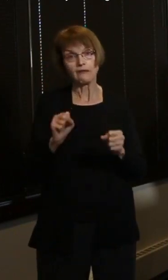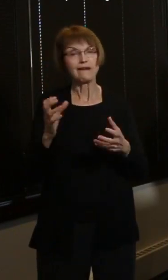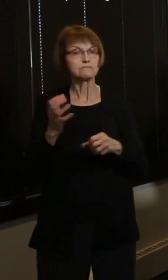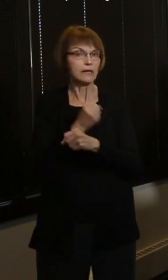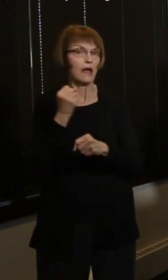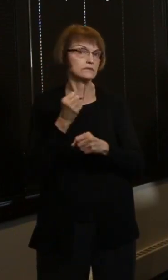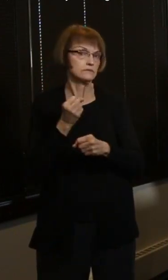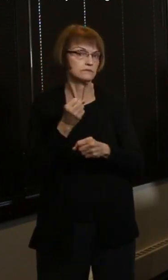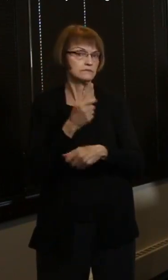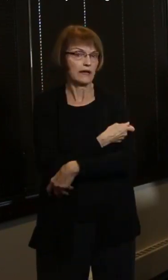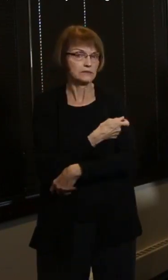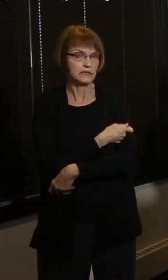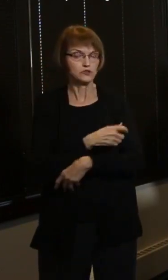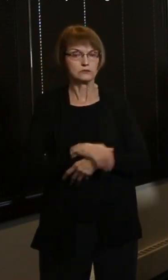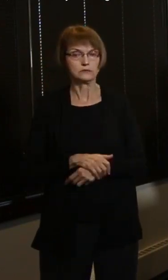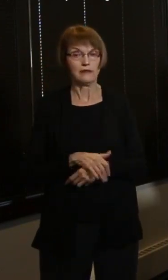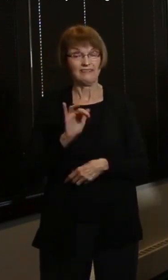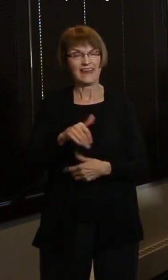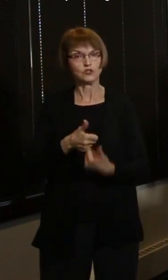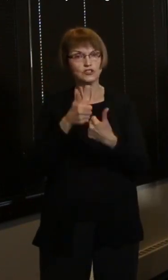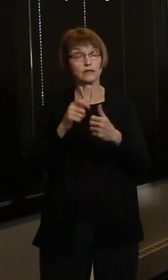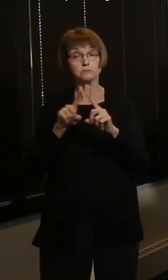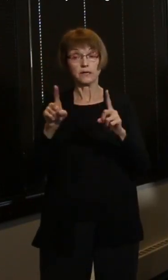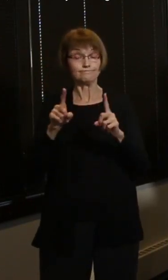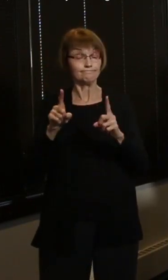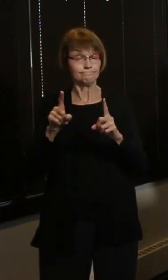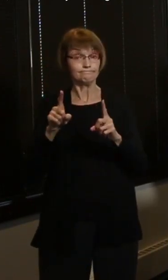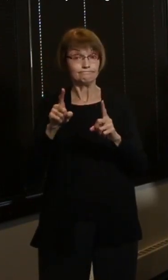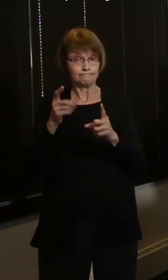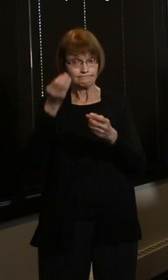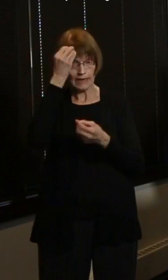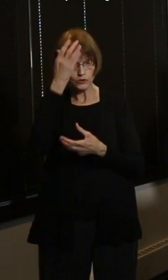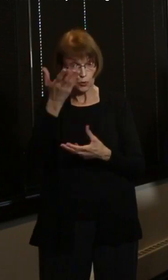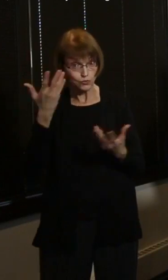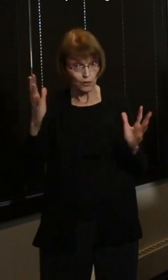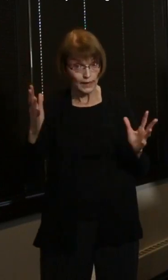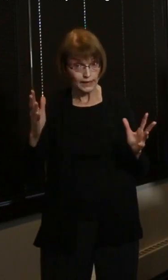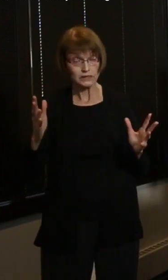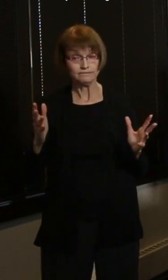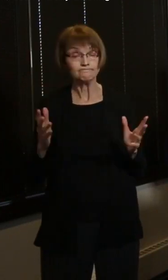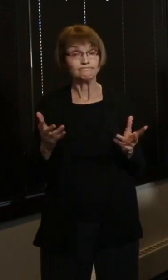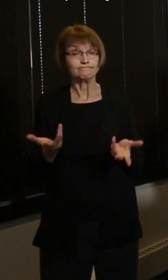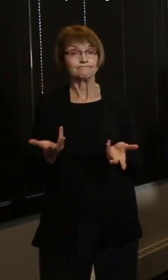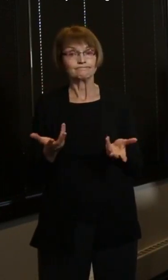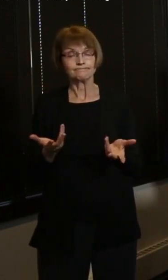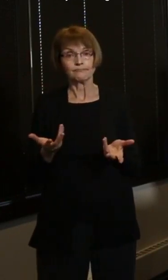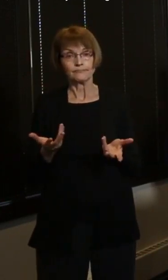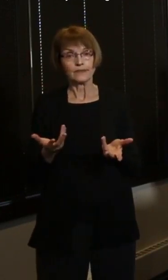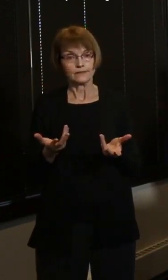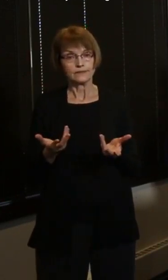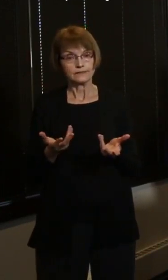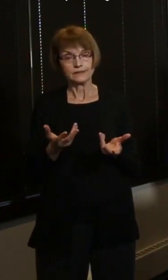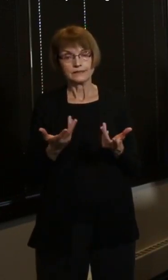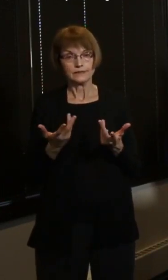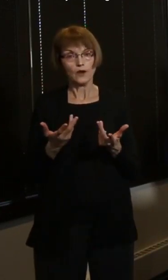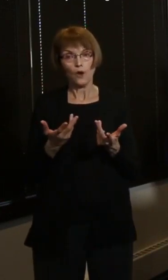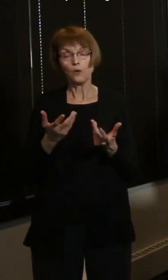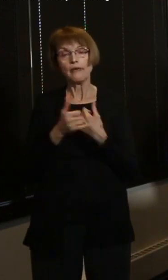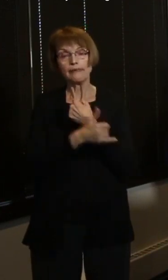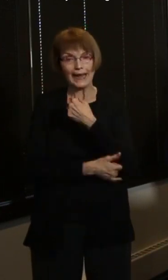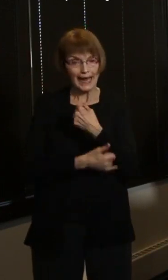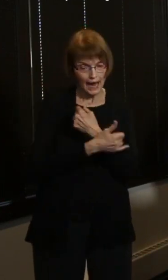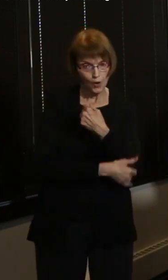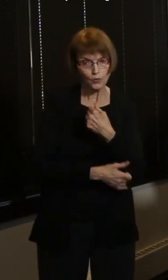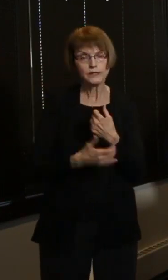And so I think that's going to be the challenge. But as I mentioned before, there's available vaccination slots in the